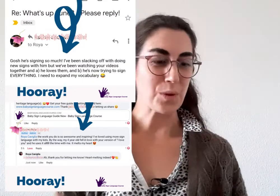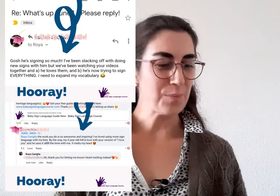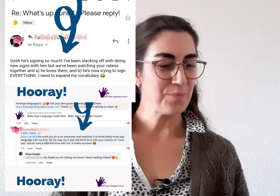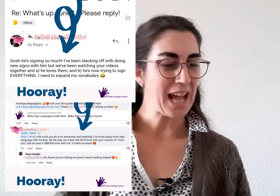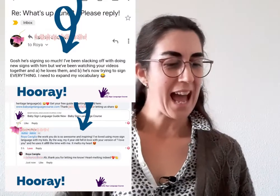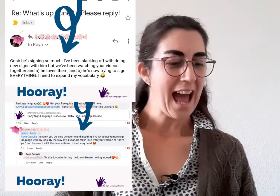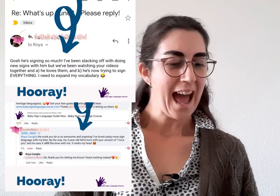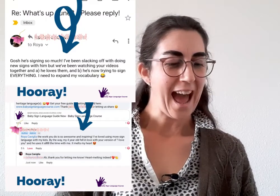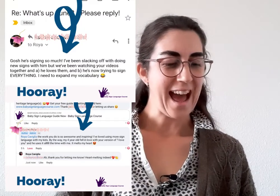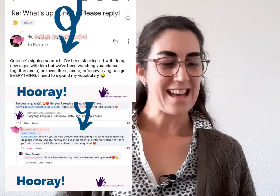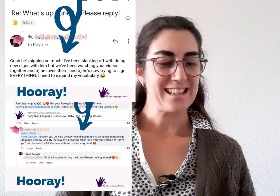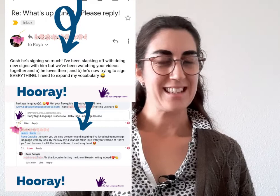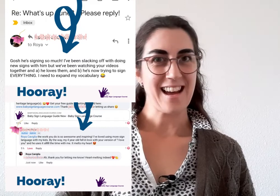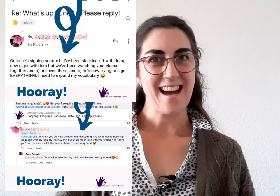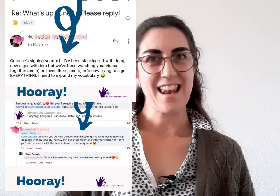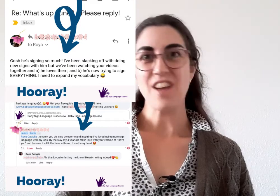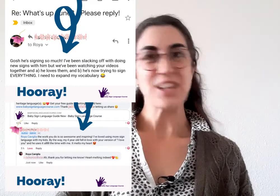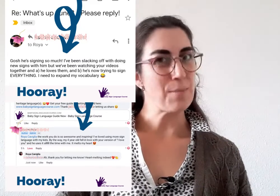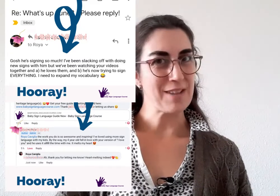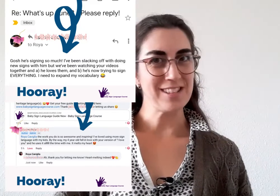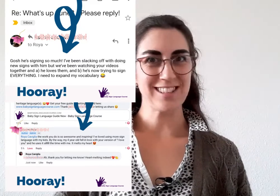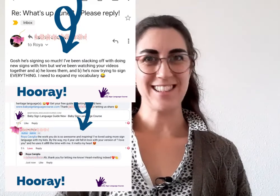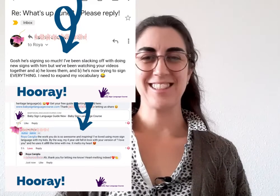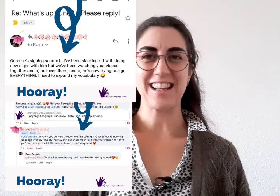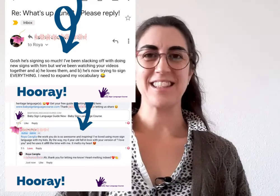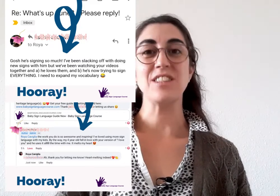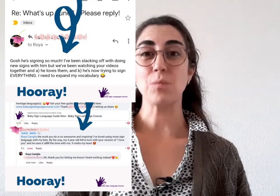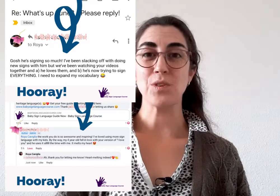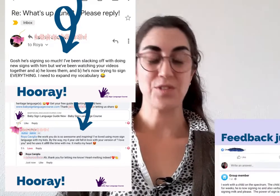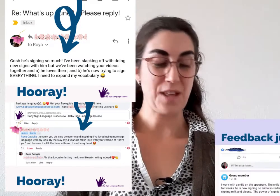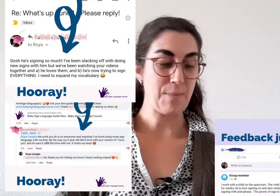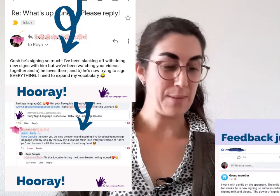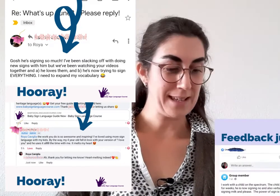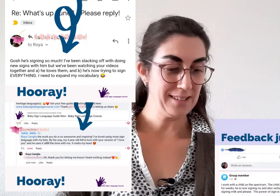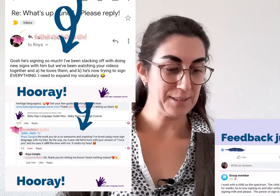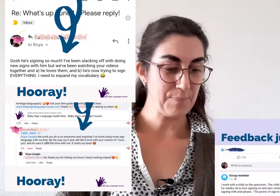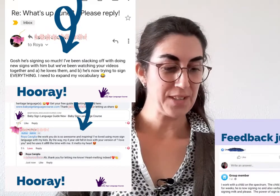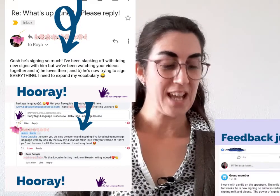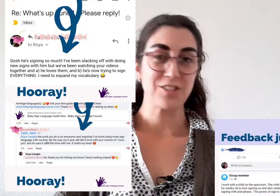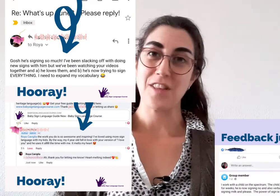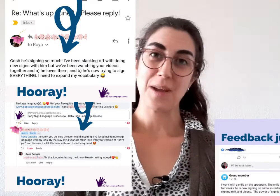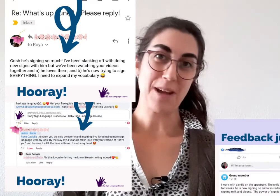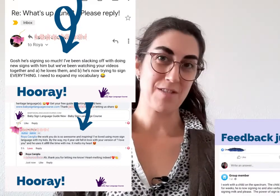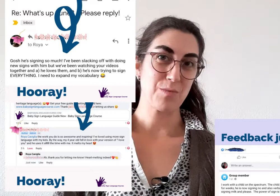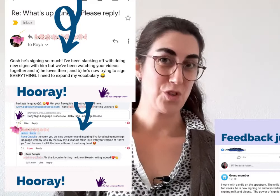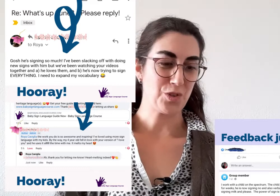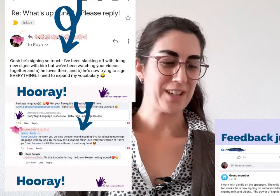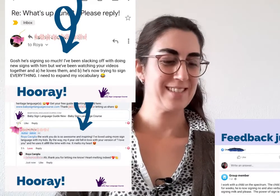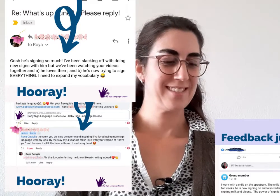womb. And I love to help parents understand the needs and wants of their babies so that they can parent with joy